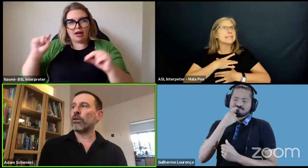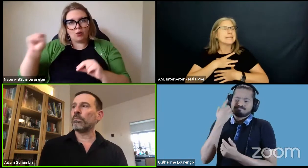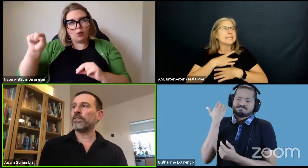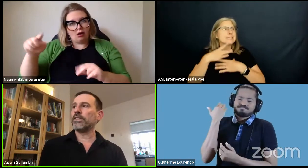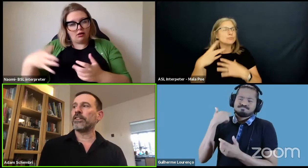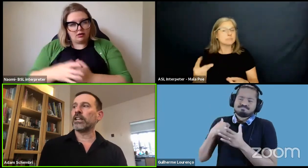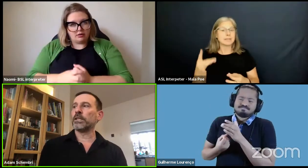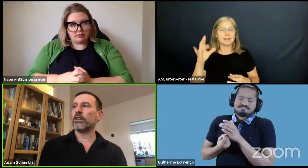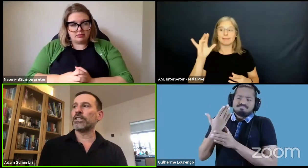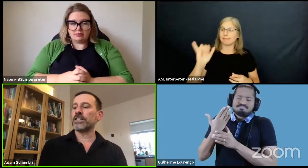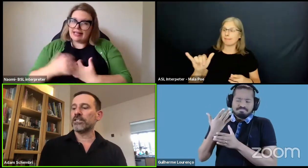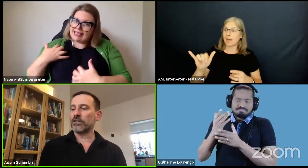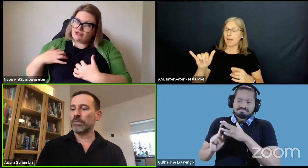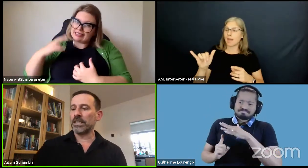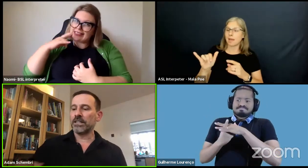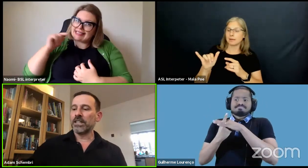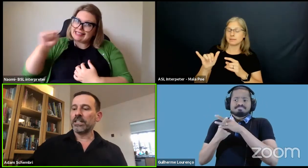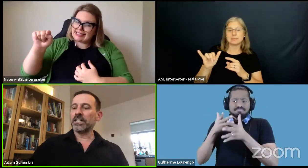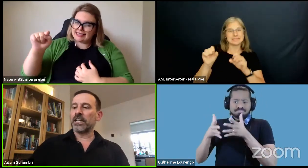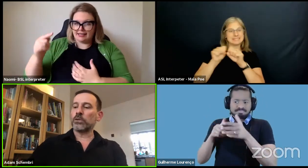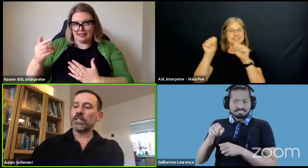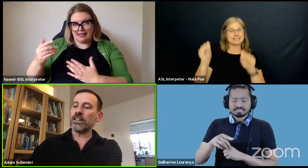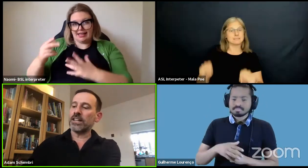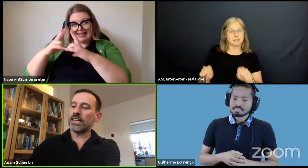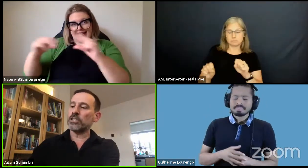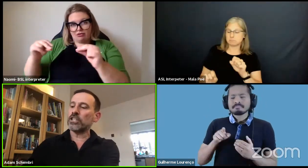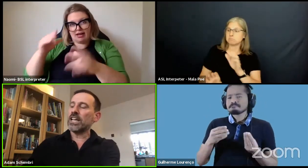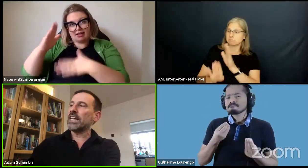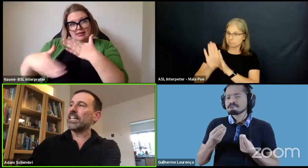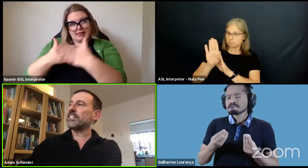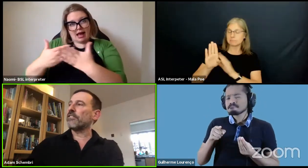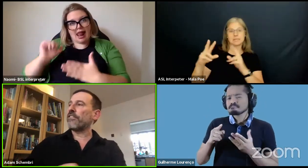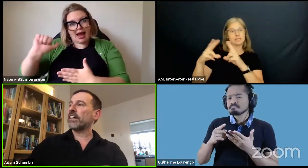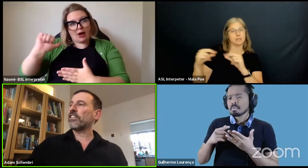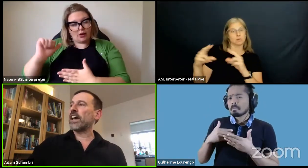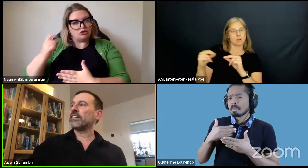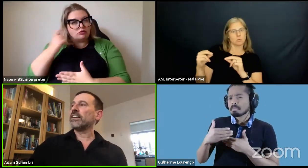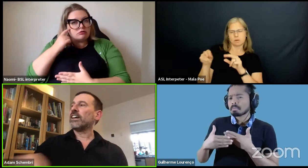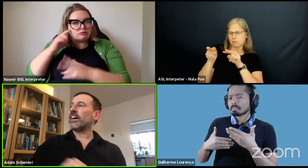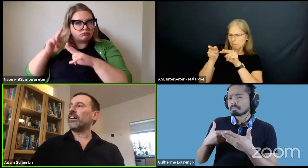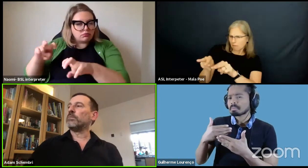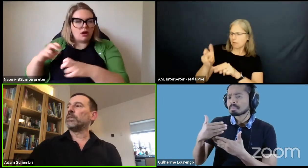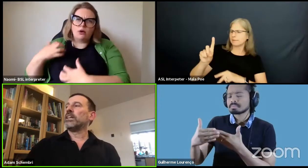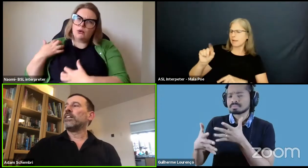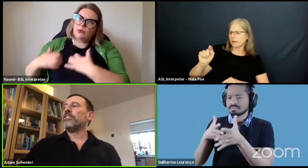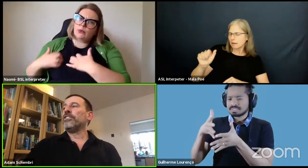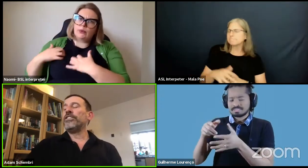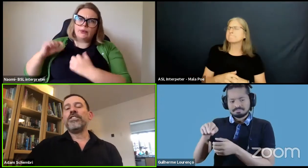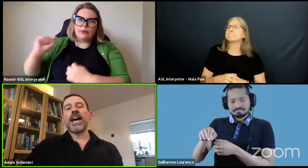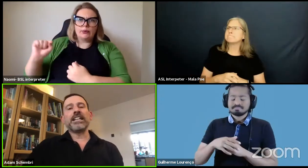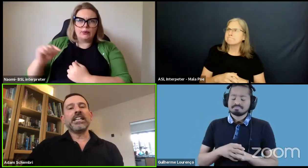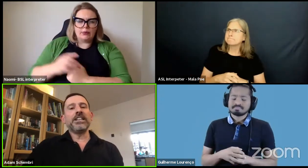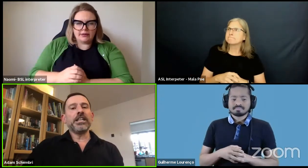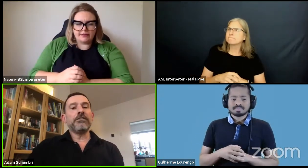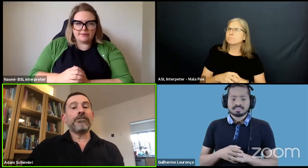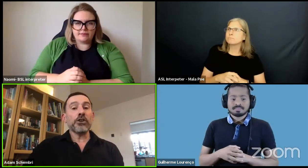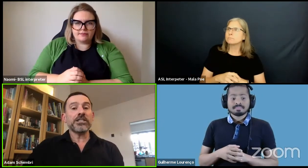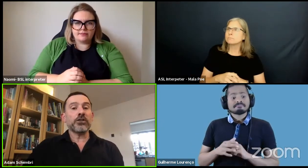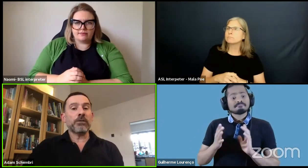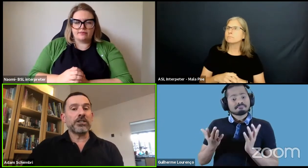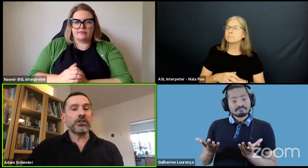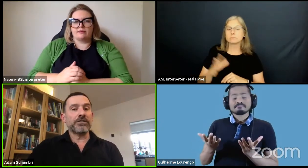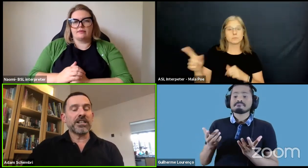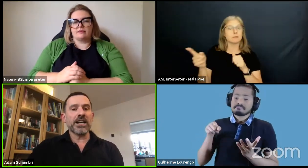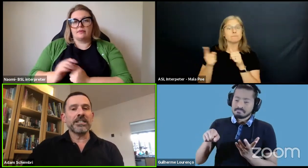coming from the development of this system in Nicaraguan Sign Language is the fact that, that in the